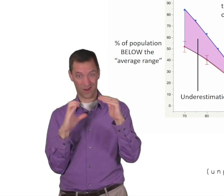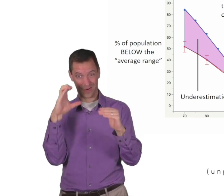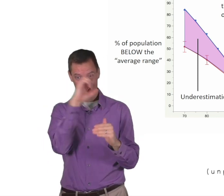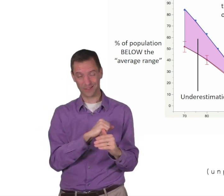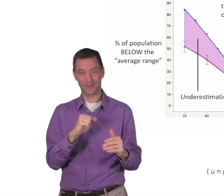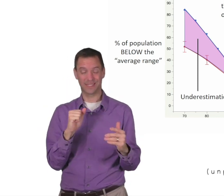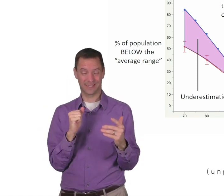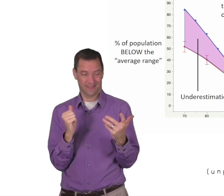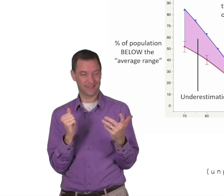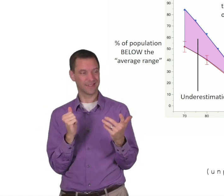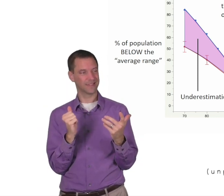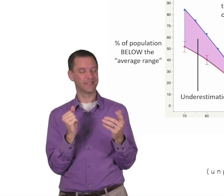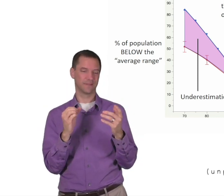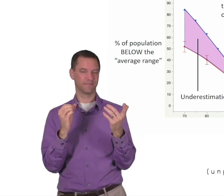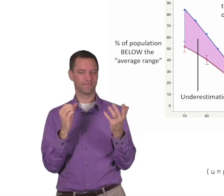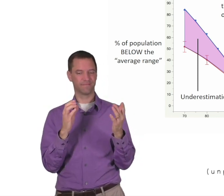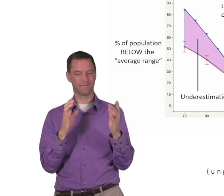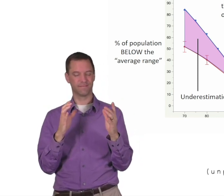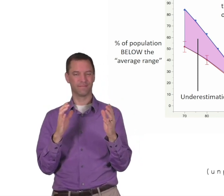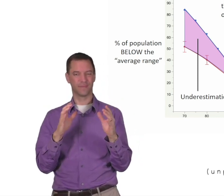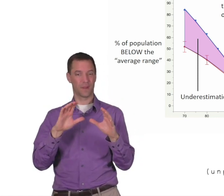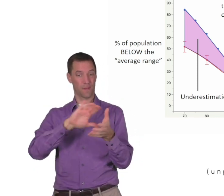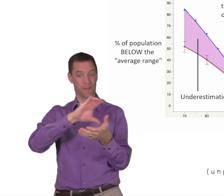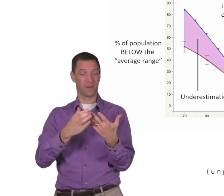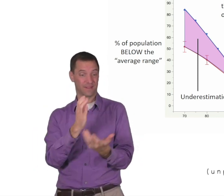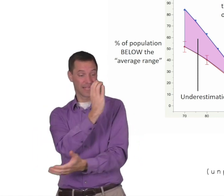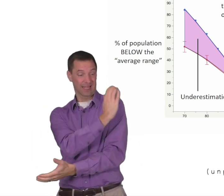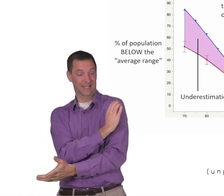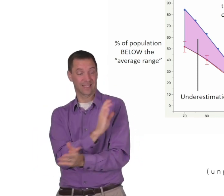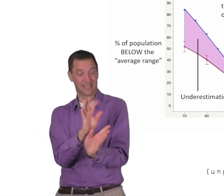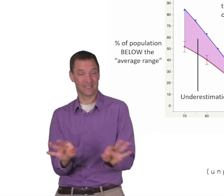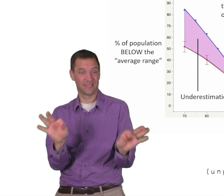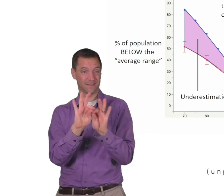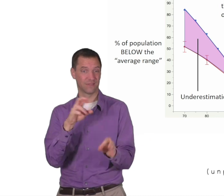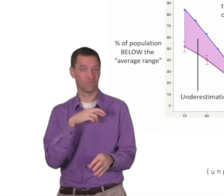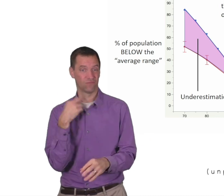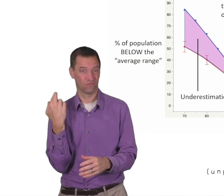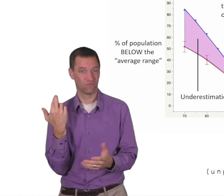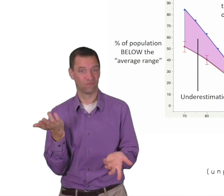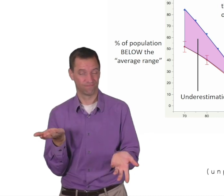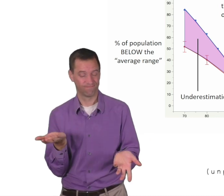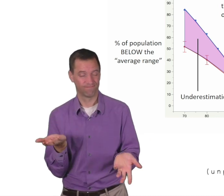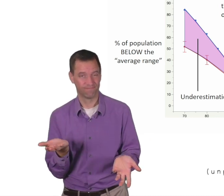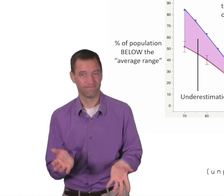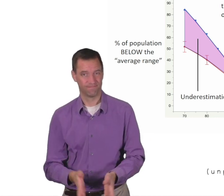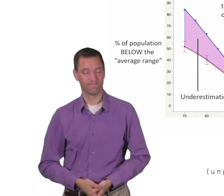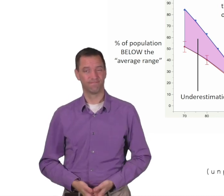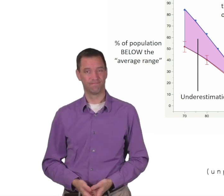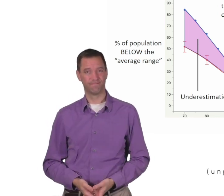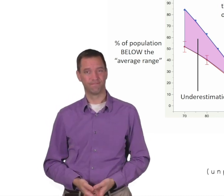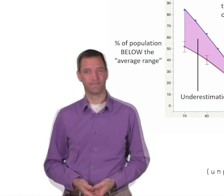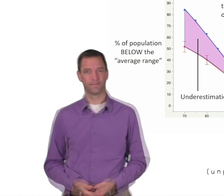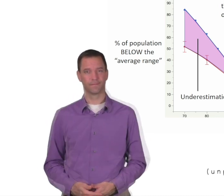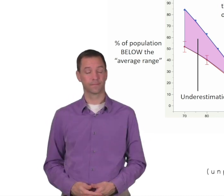clinically concerning range, which means they are underestimating the amount of clinically significant risk.